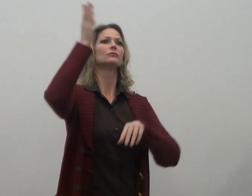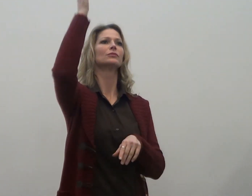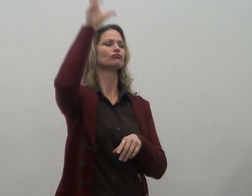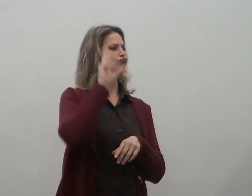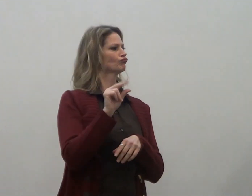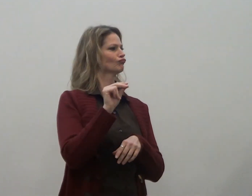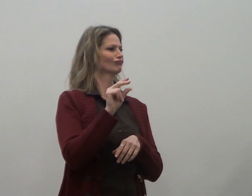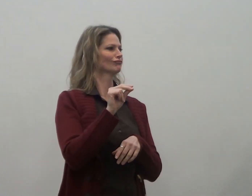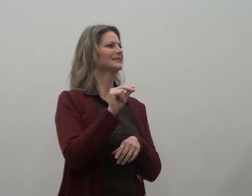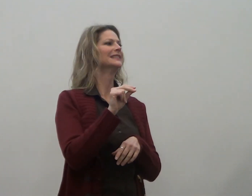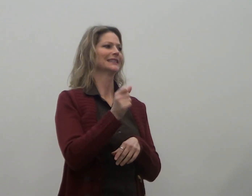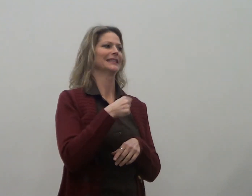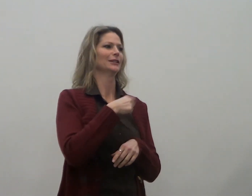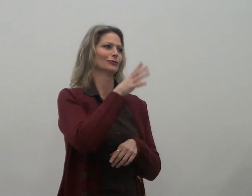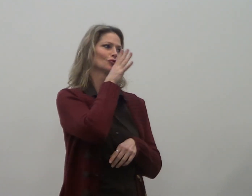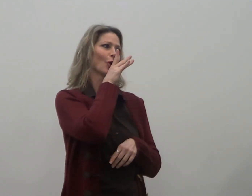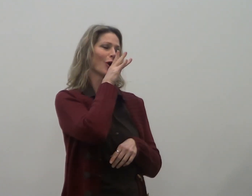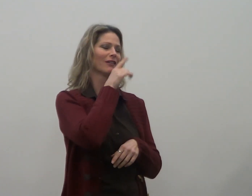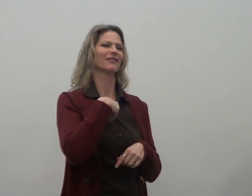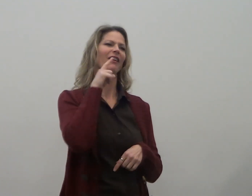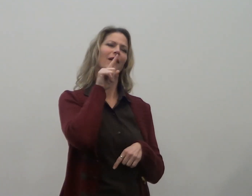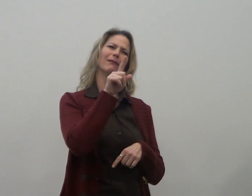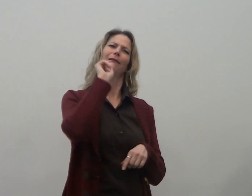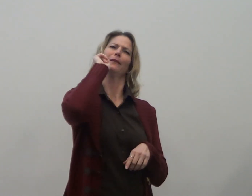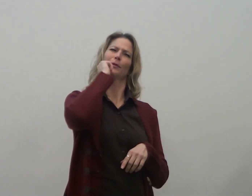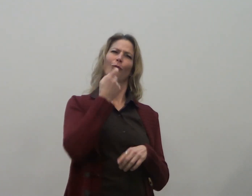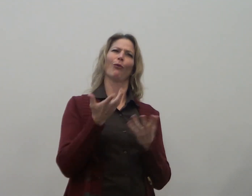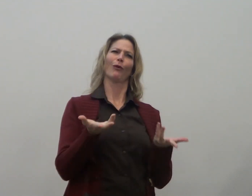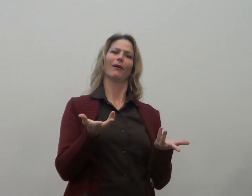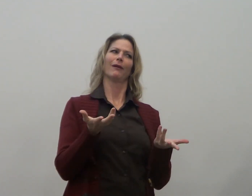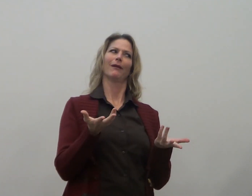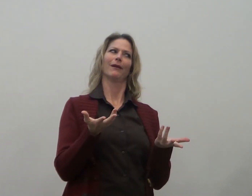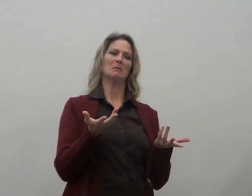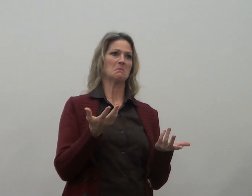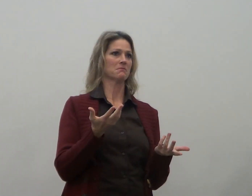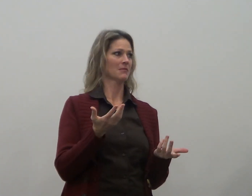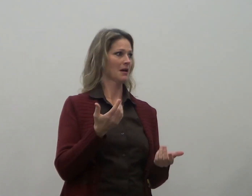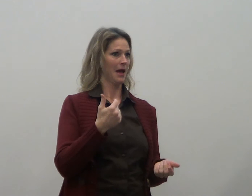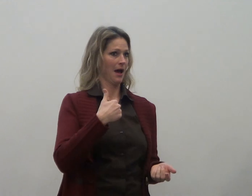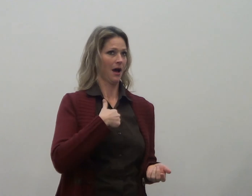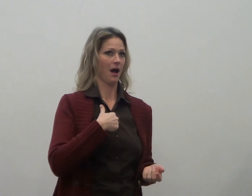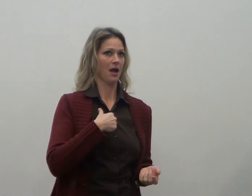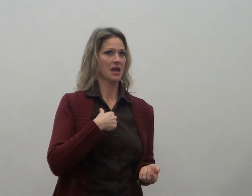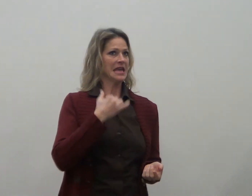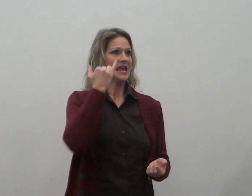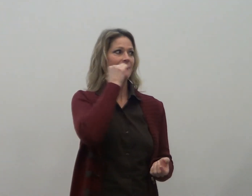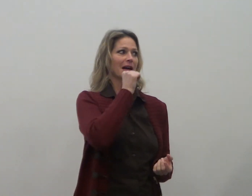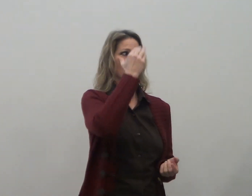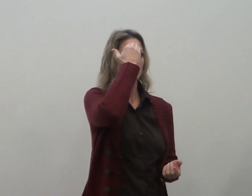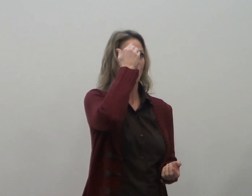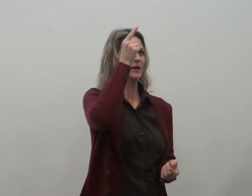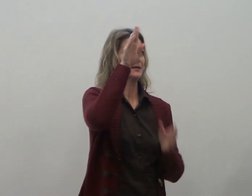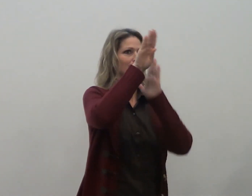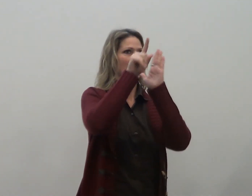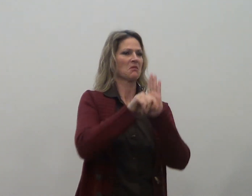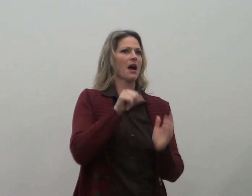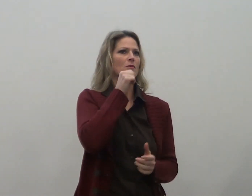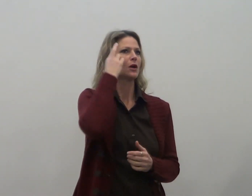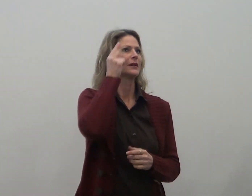I thought that was really cool because I would have had no idea that he was deaf. And it was like a really positive result